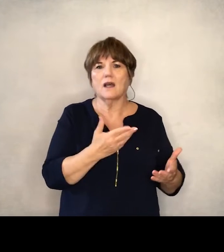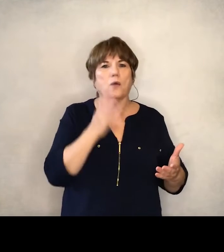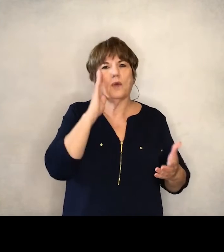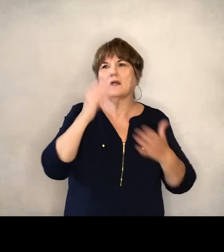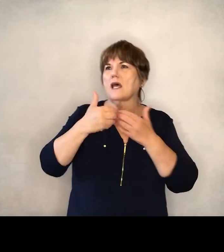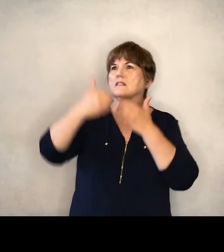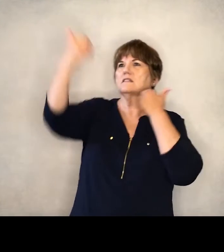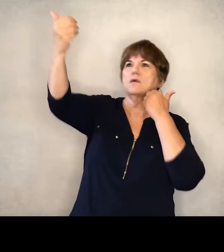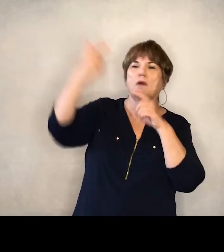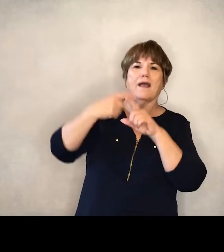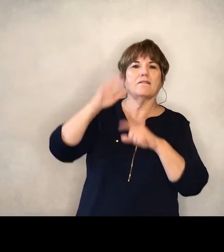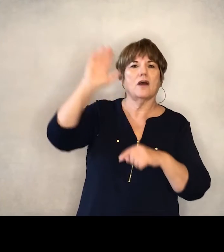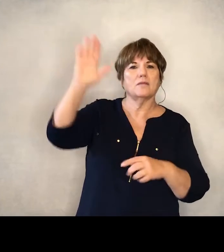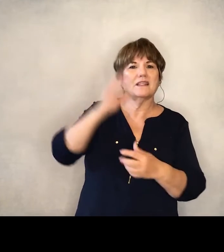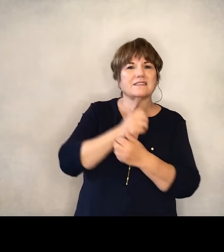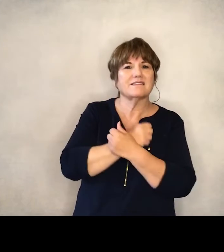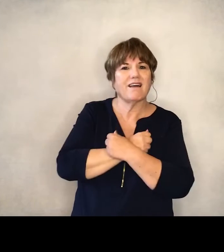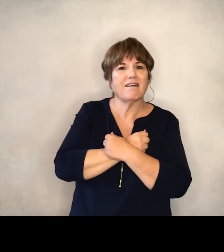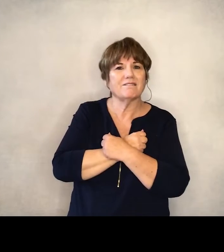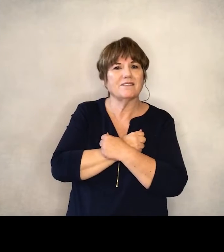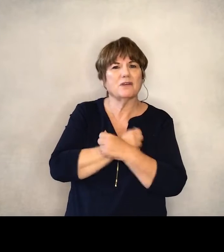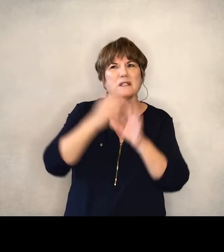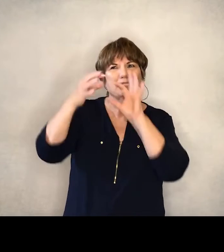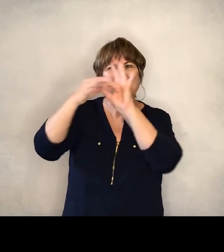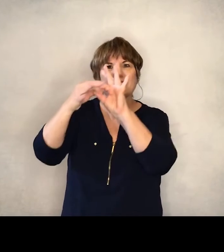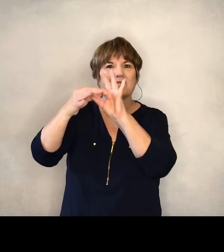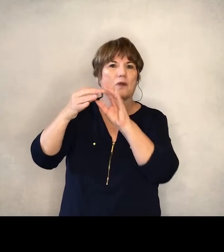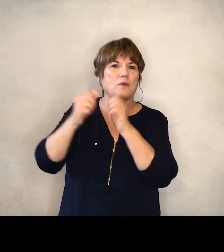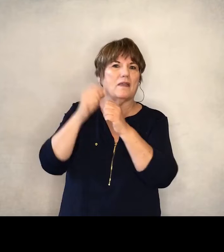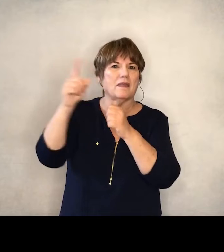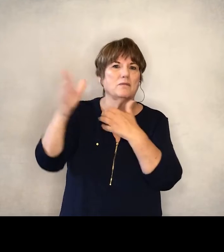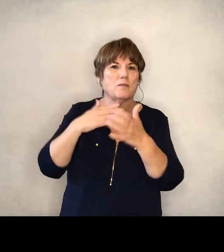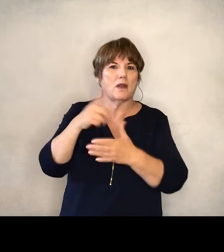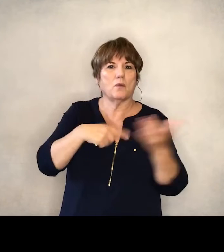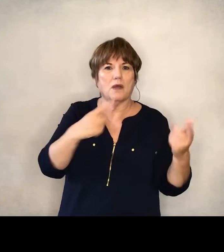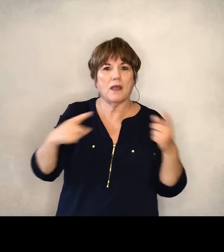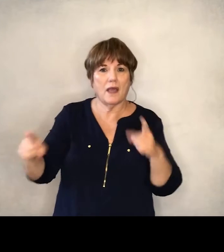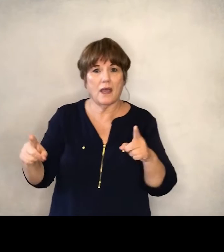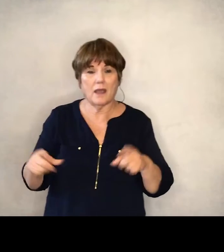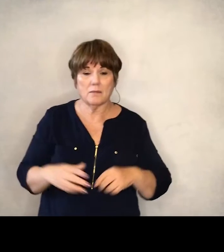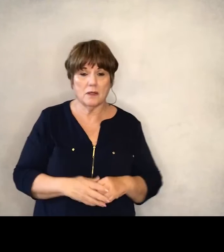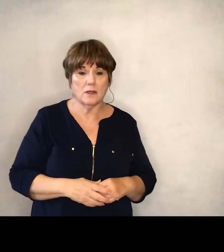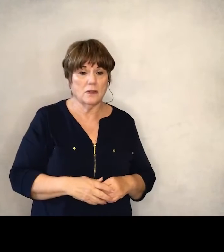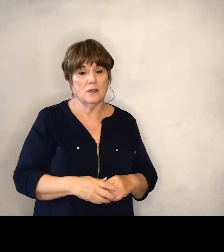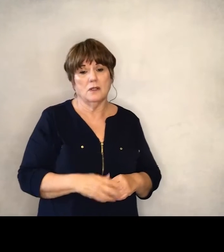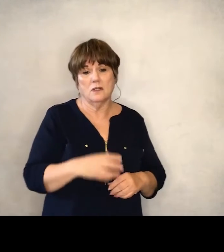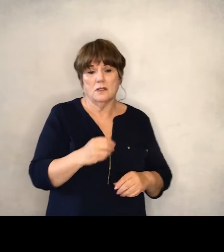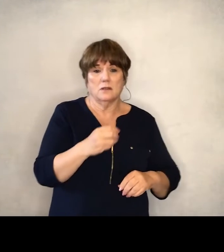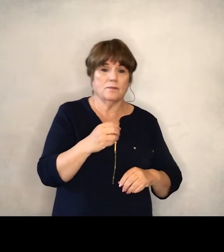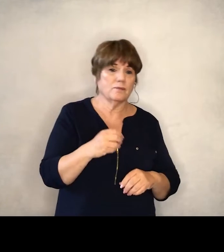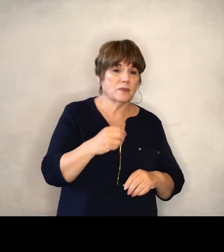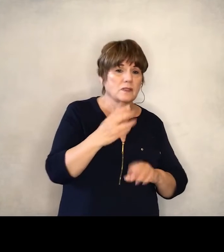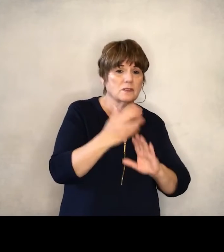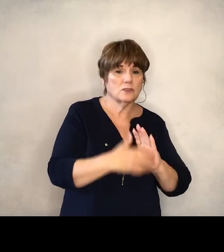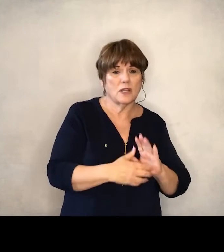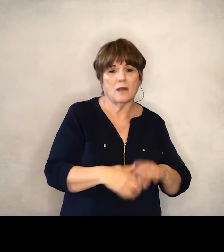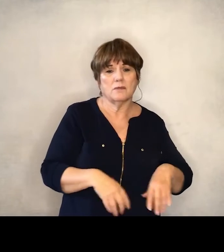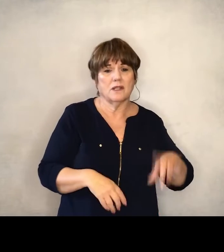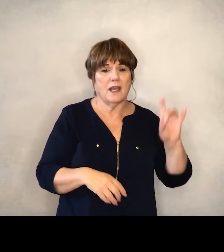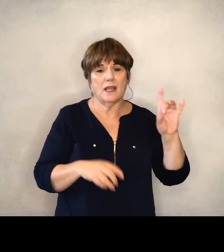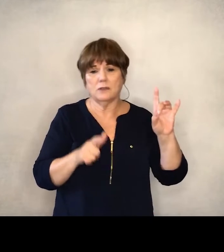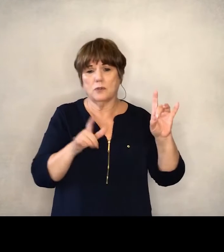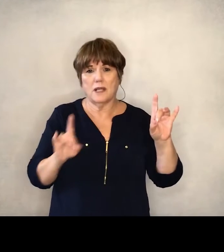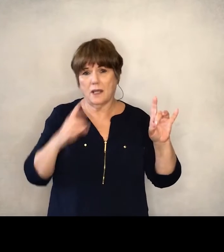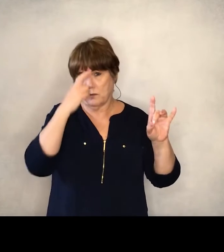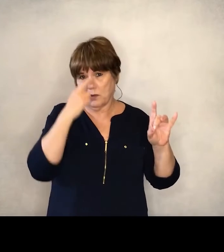love. There's absolutely no promise in Romans 8:28 or anywhere else in the entire Bible that we will